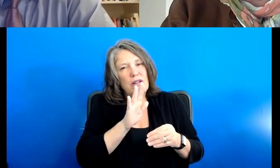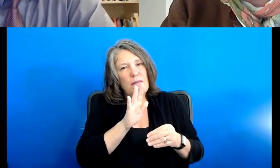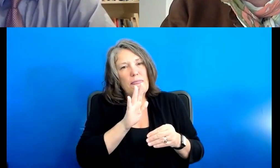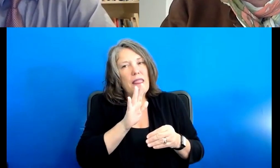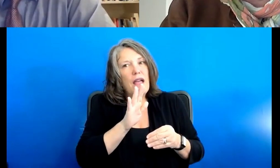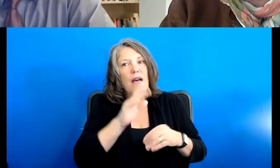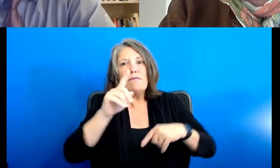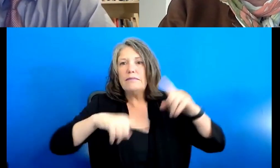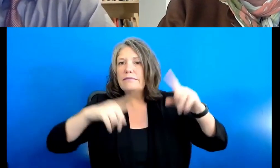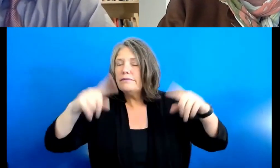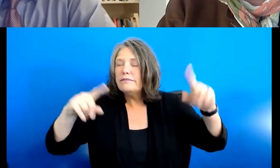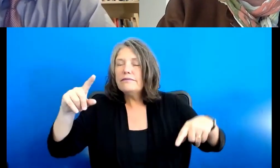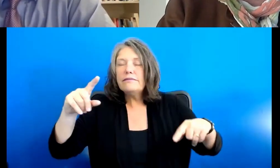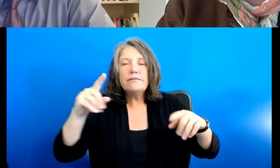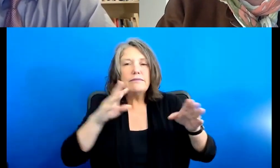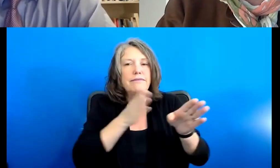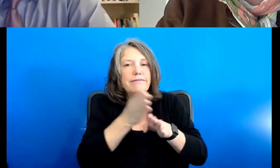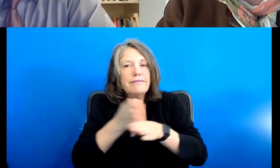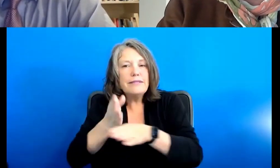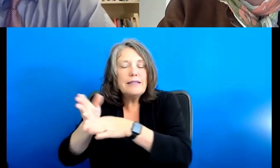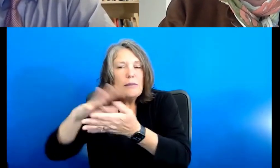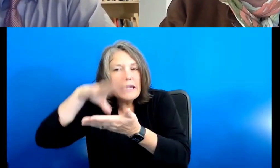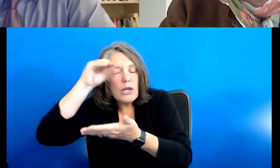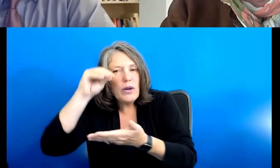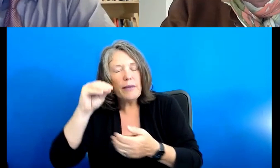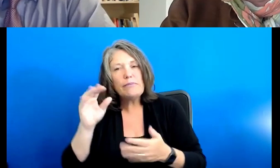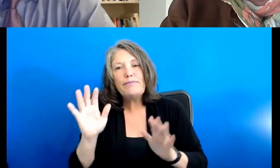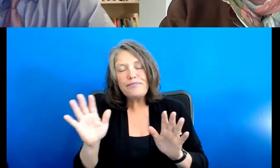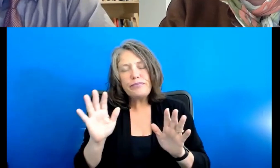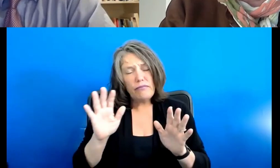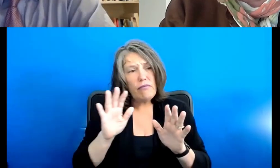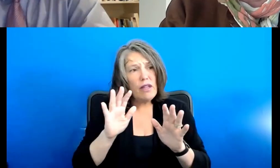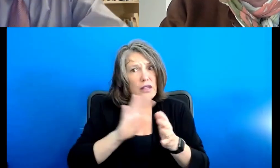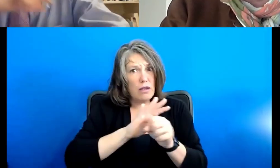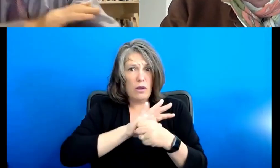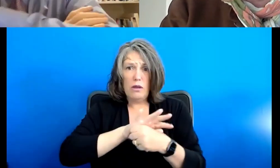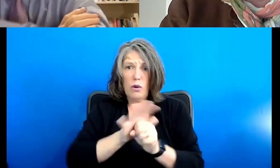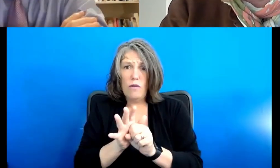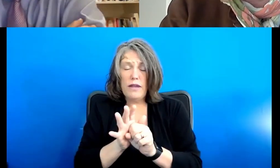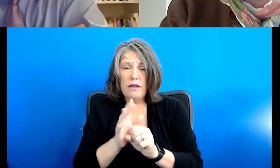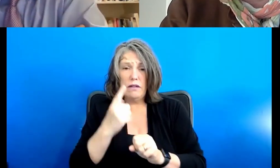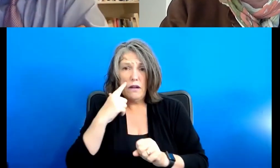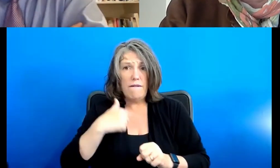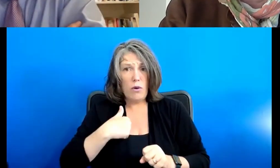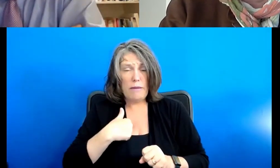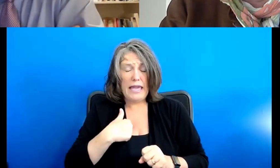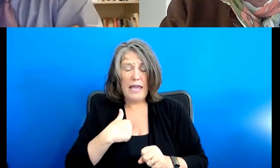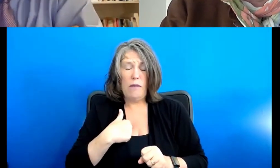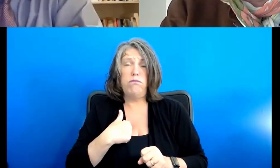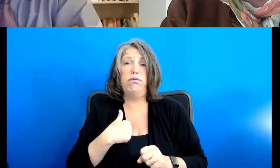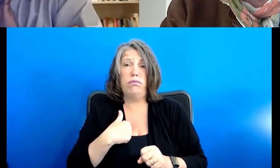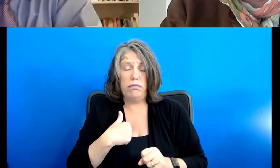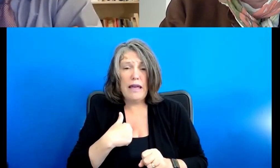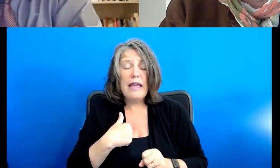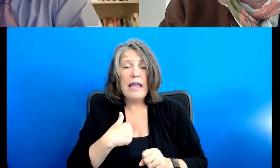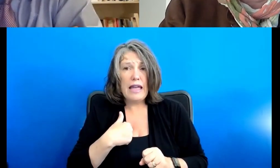across-discipline learning. You know, COVID to me was very instructive because